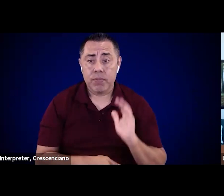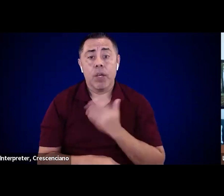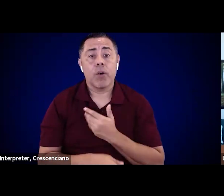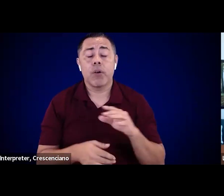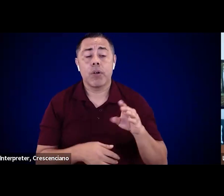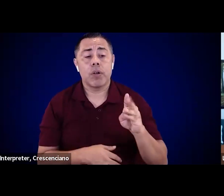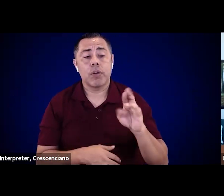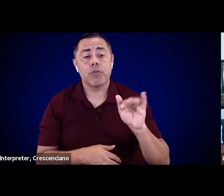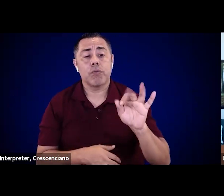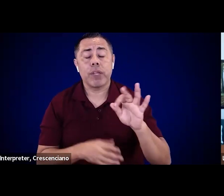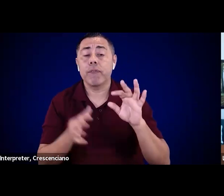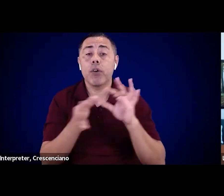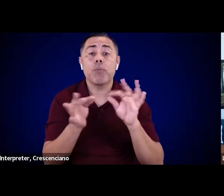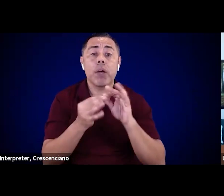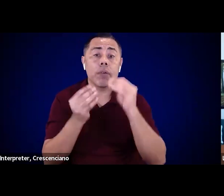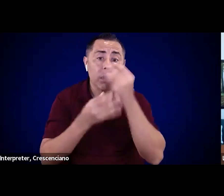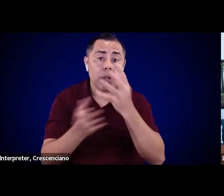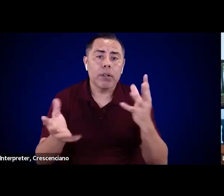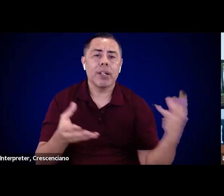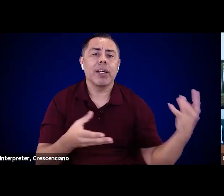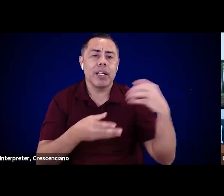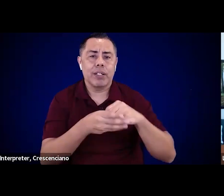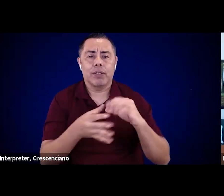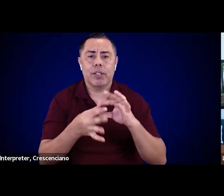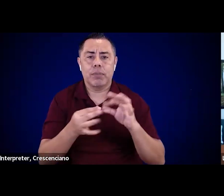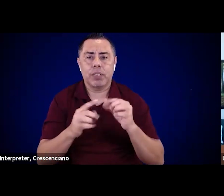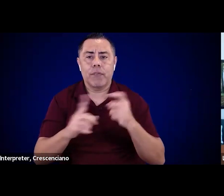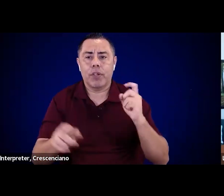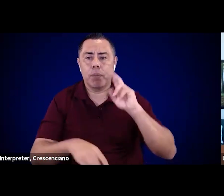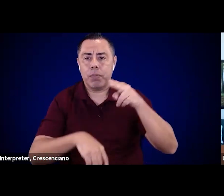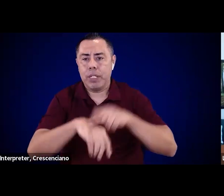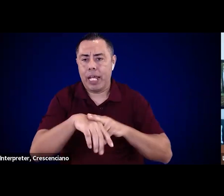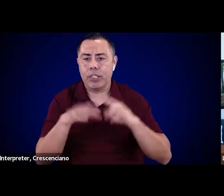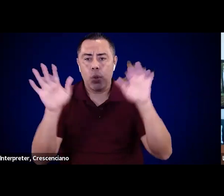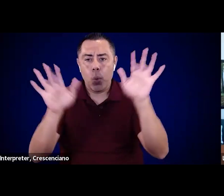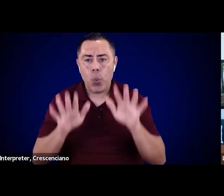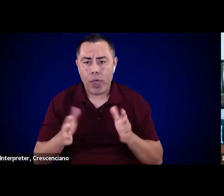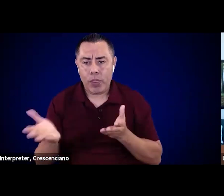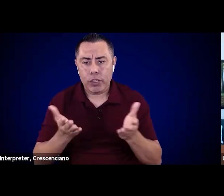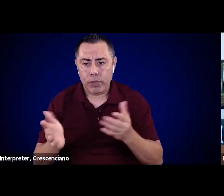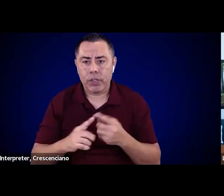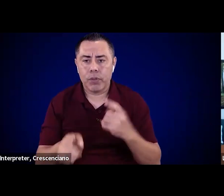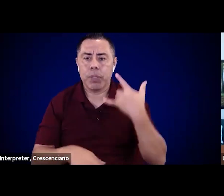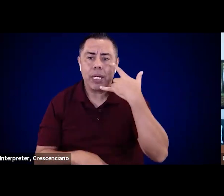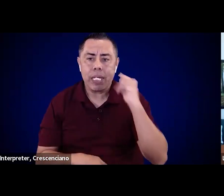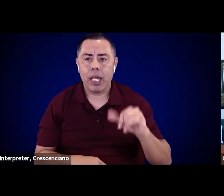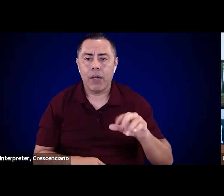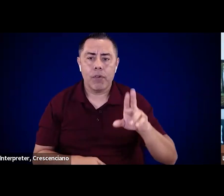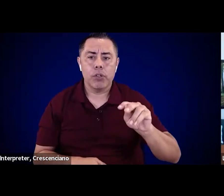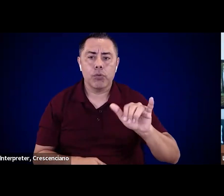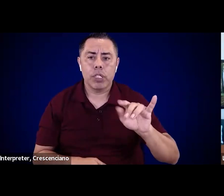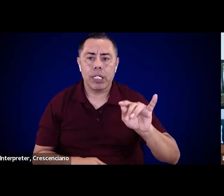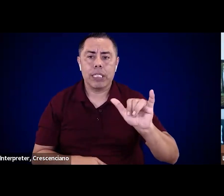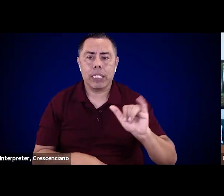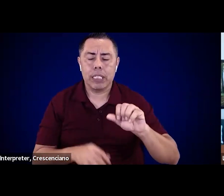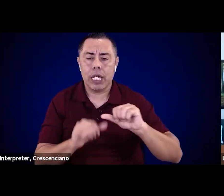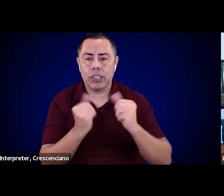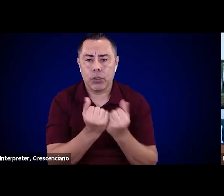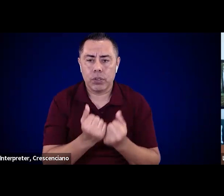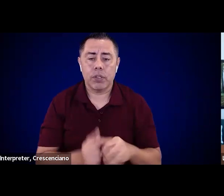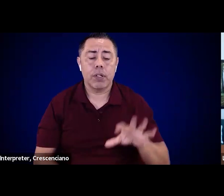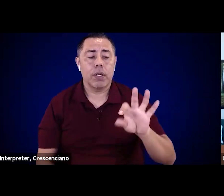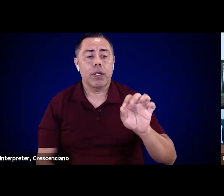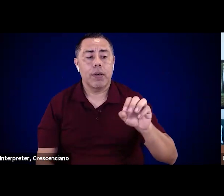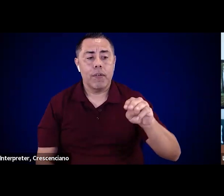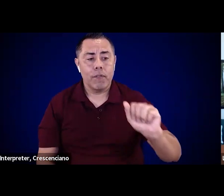Weather Service, the California Utilities Emergency Association, FEMA, the California Department of Social Services, the